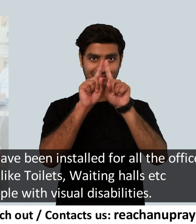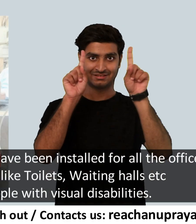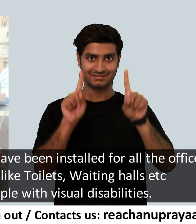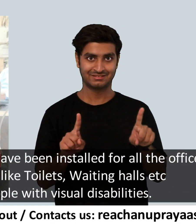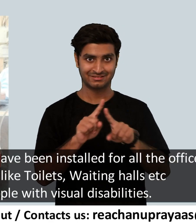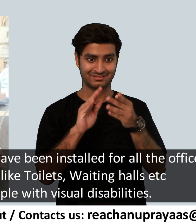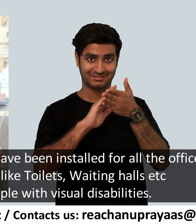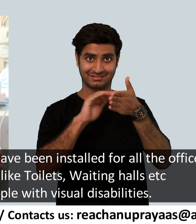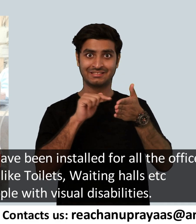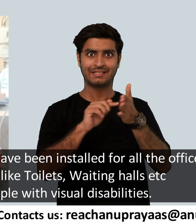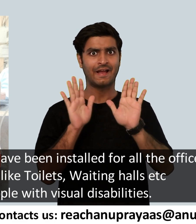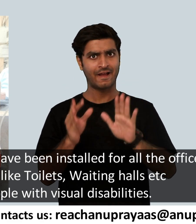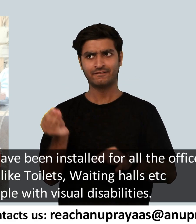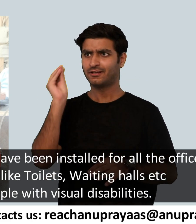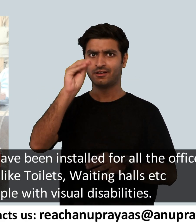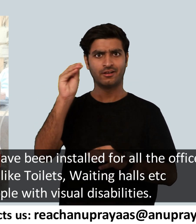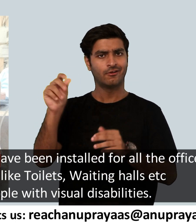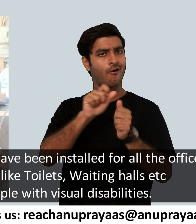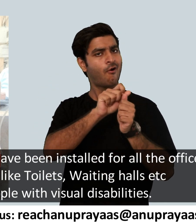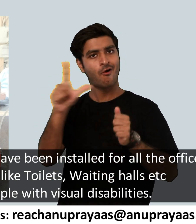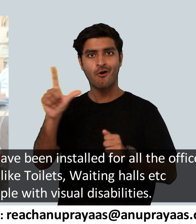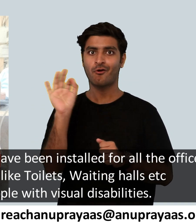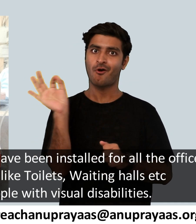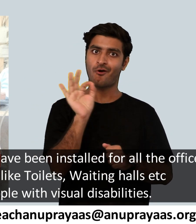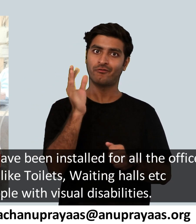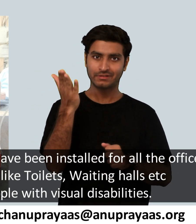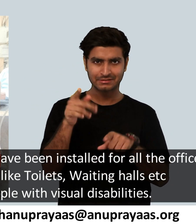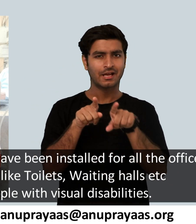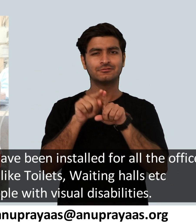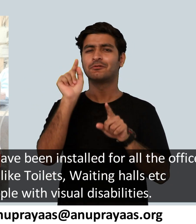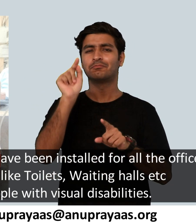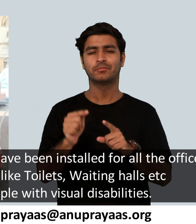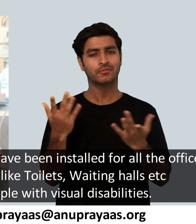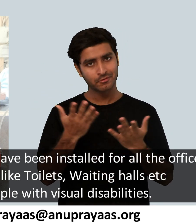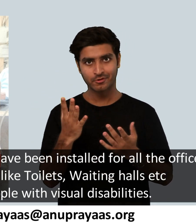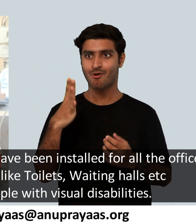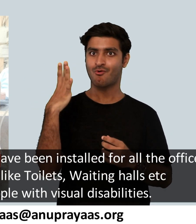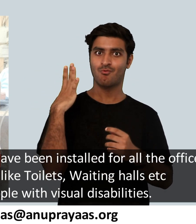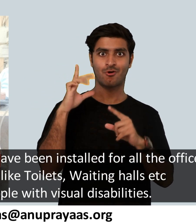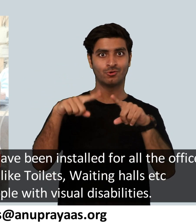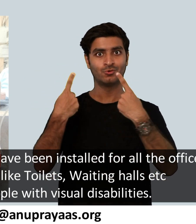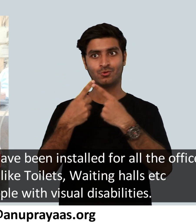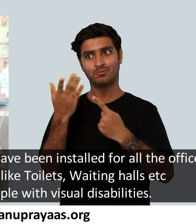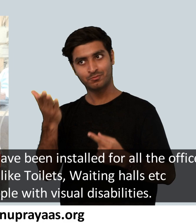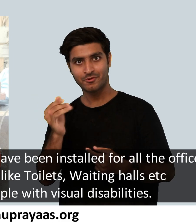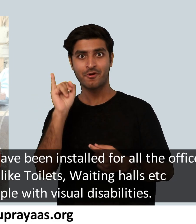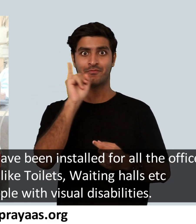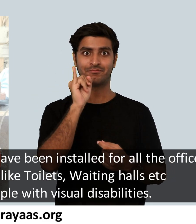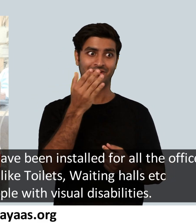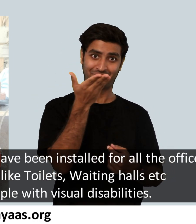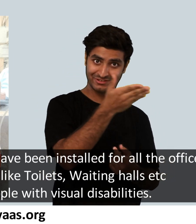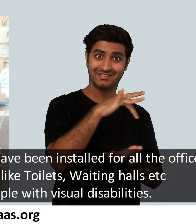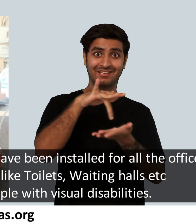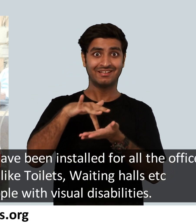Braille signboards have been installed for all the offices and facilities like toilets, waiting